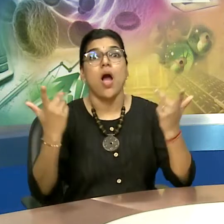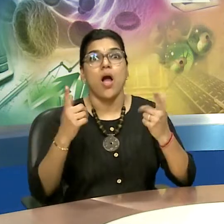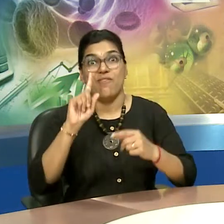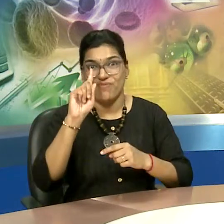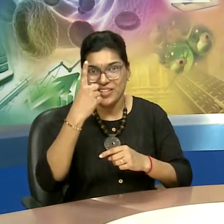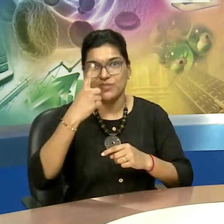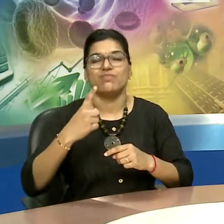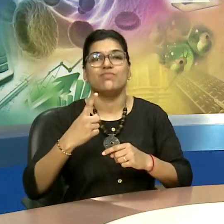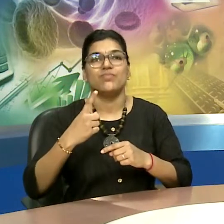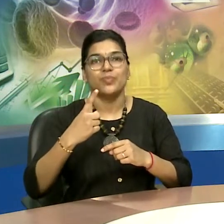Such an